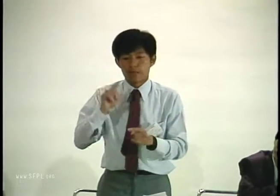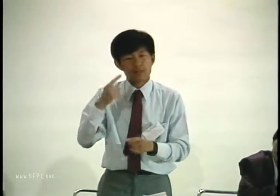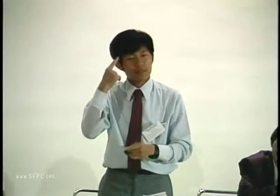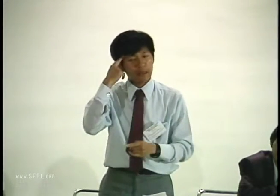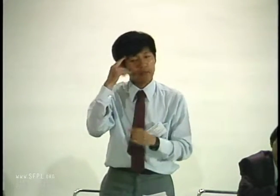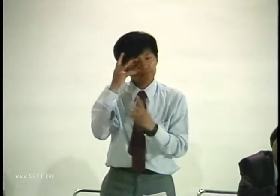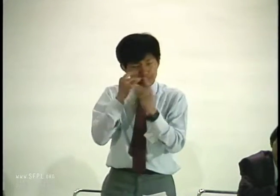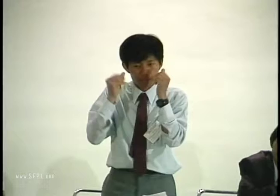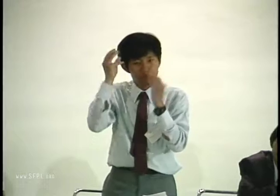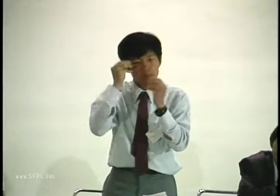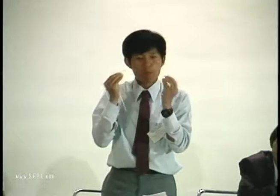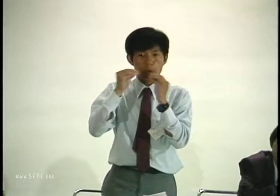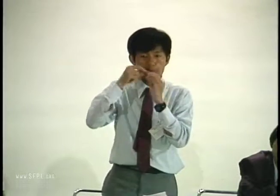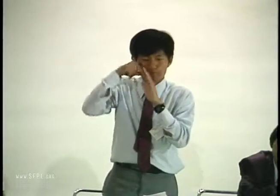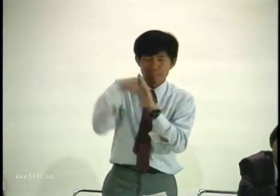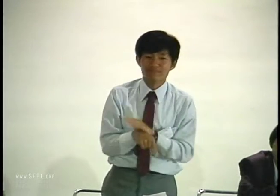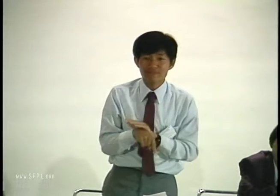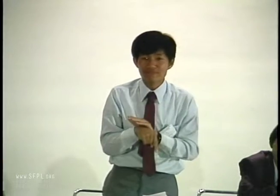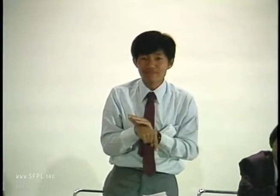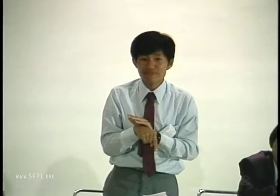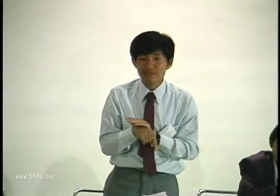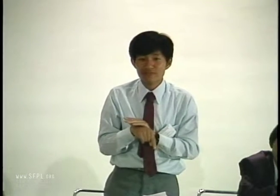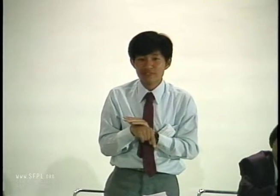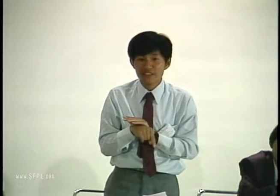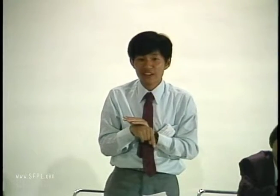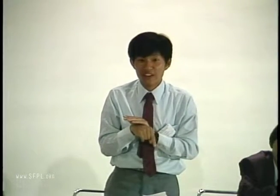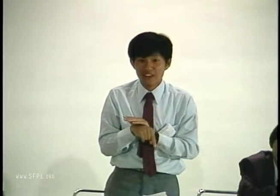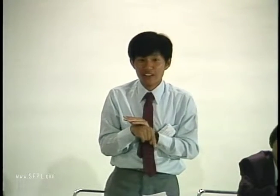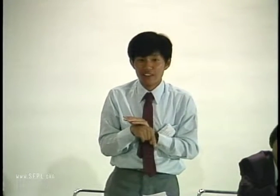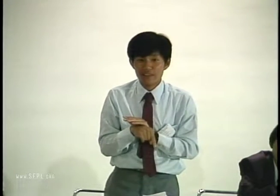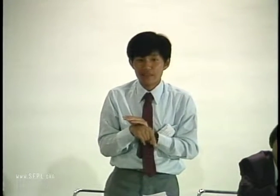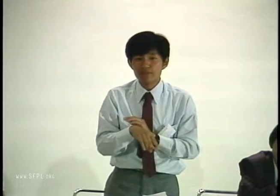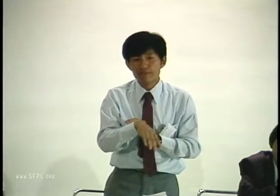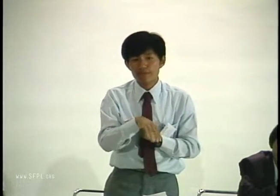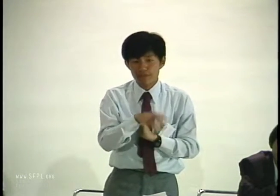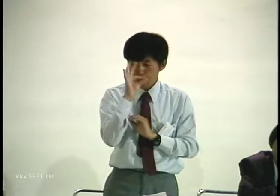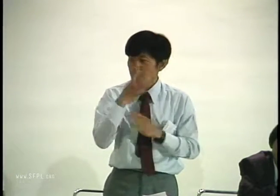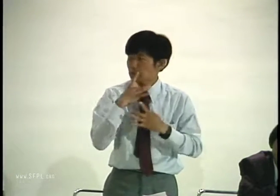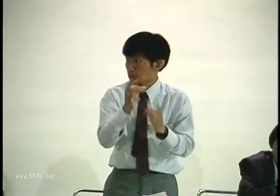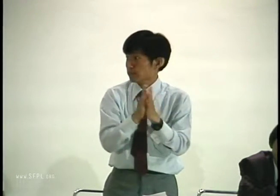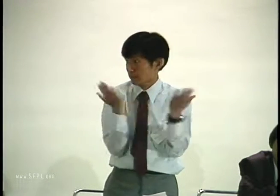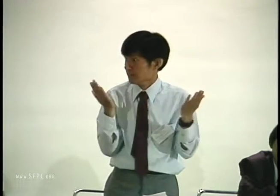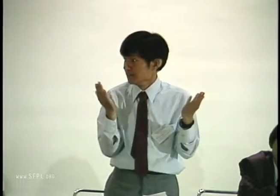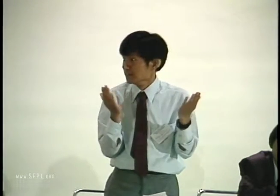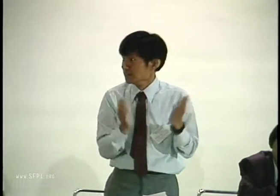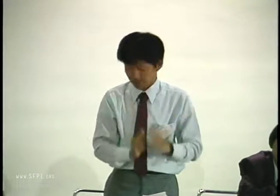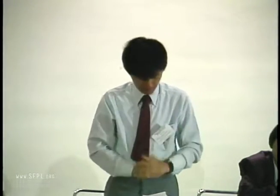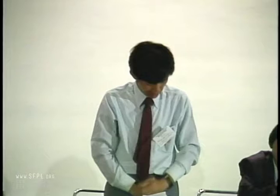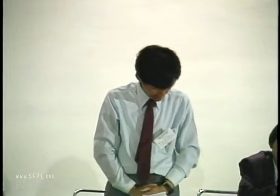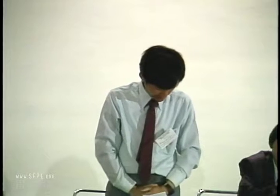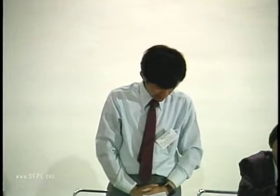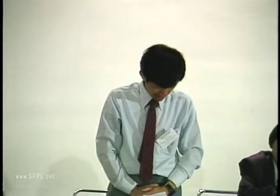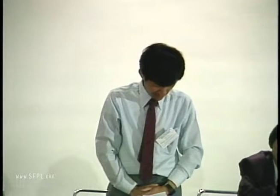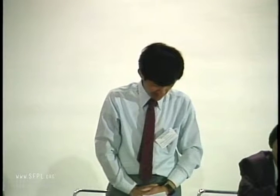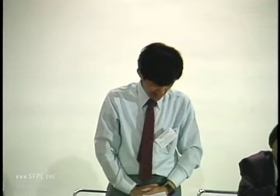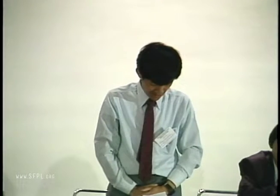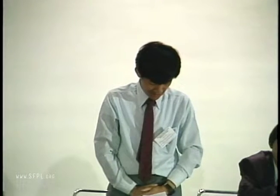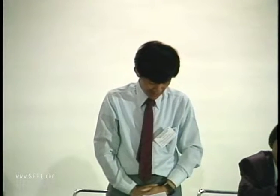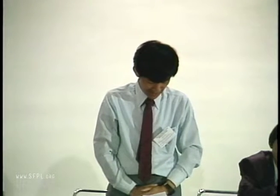eye. I would have to stop and think more and really probe that particular area. And I've always been